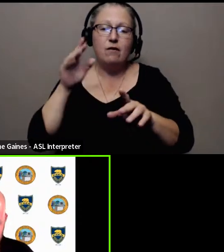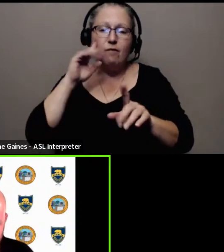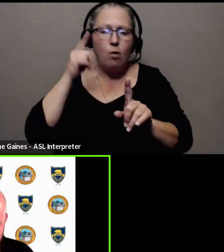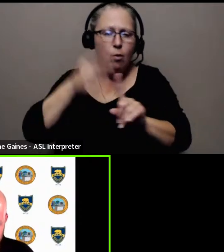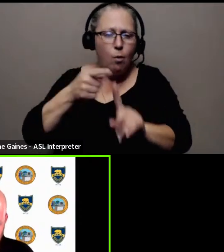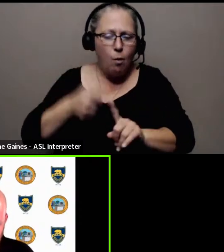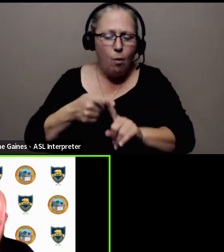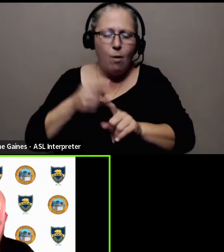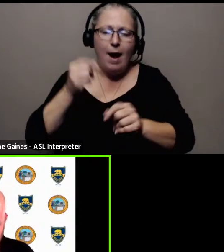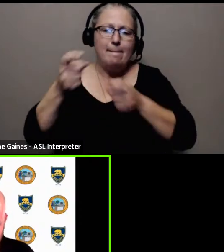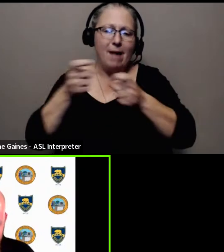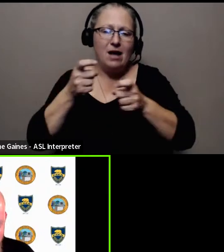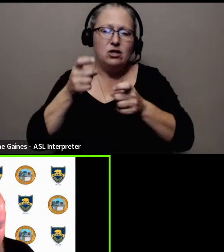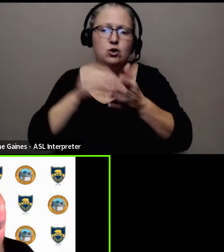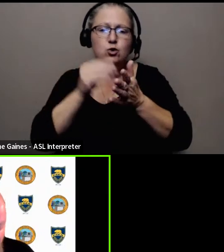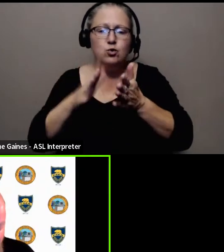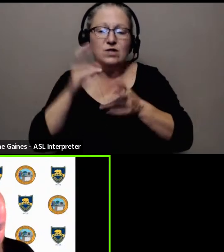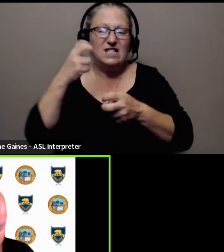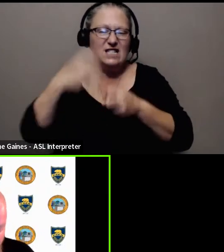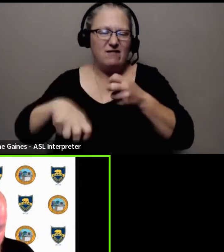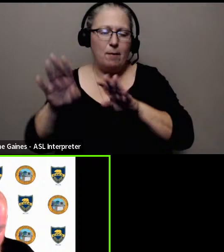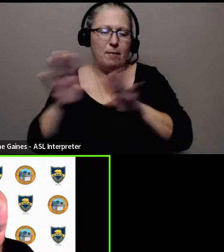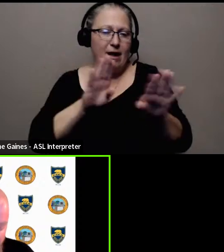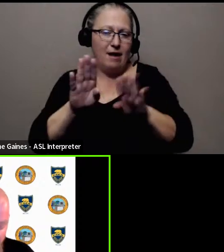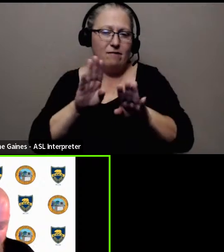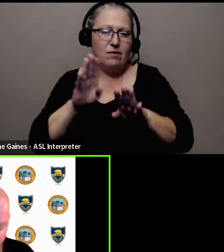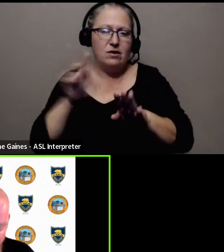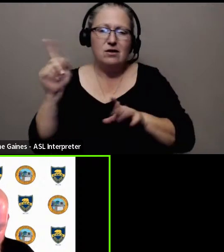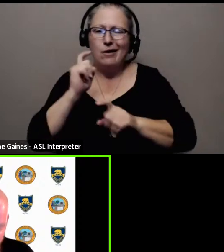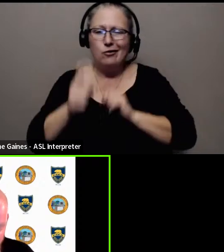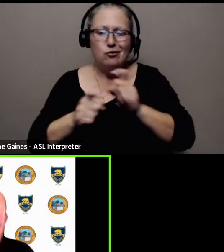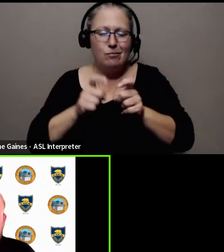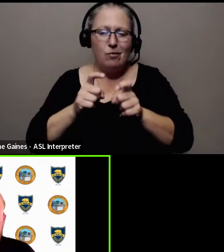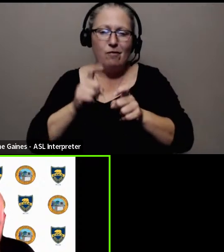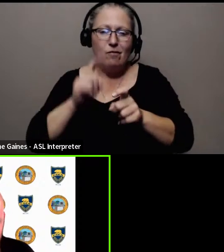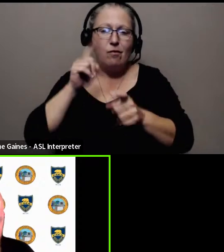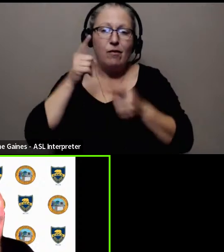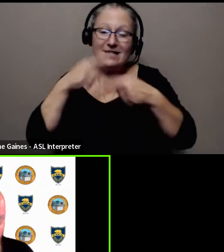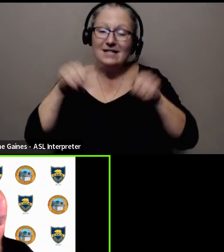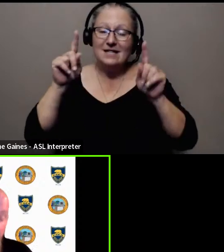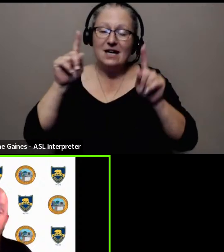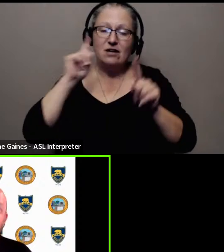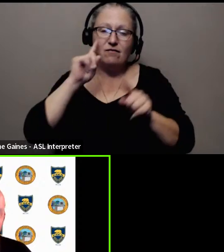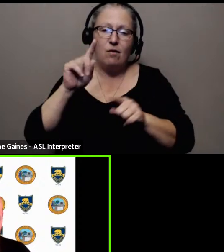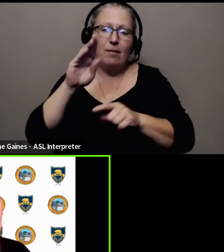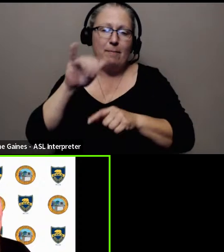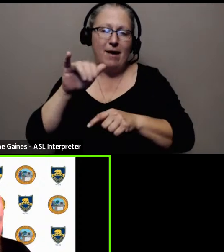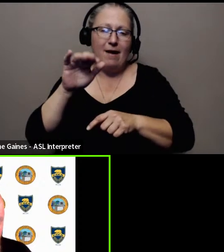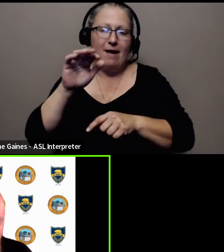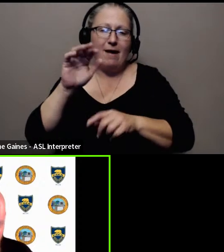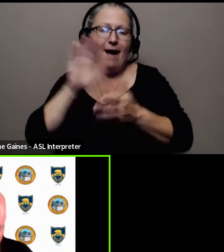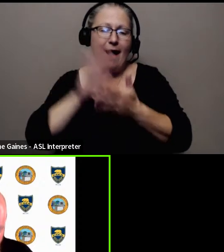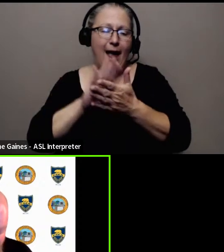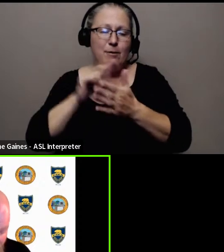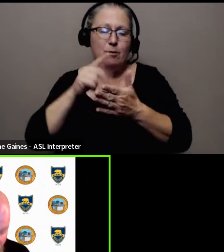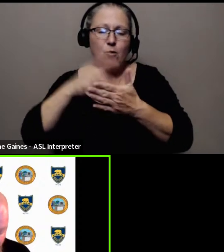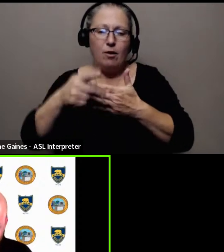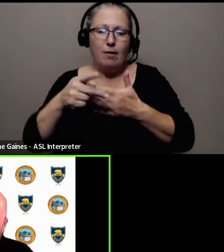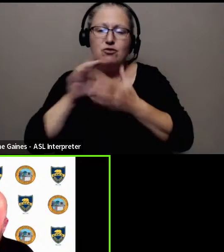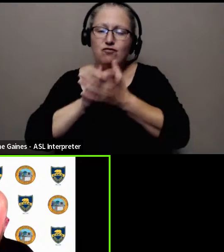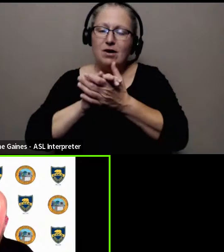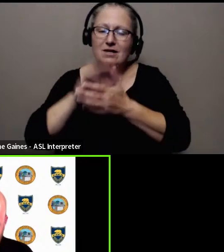and managing students' difficult behaviors. She has contributed to the overall success of the Bay Academy program. So congratulations to